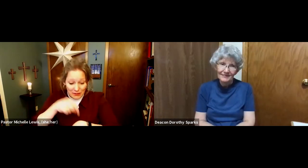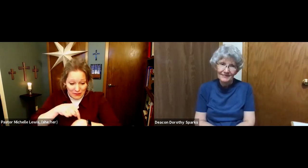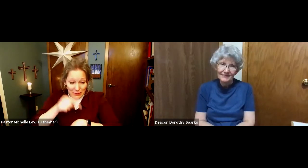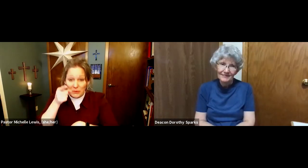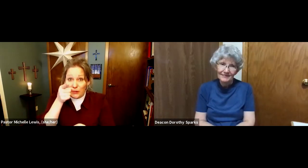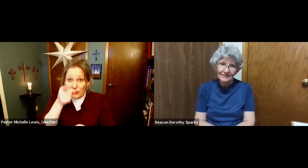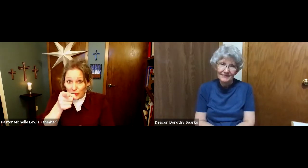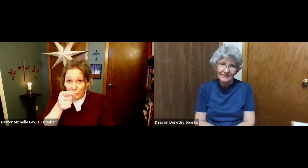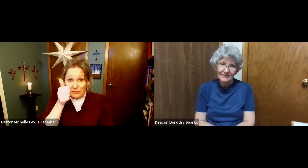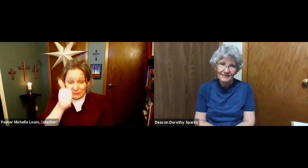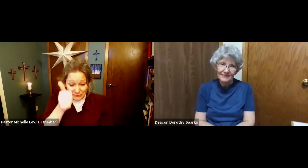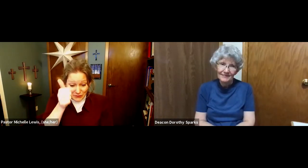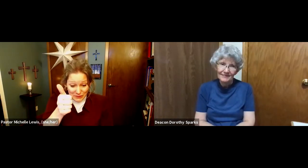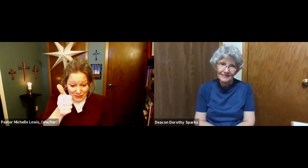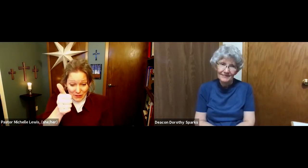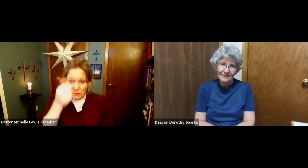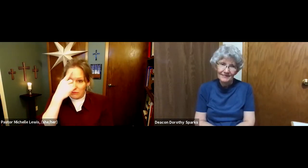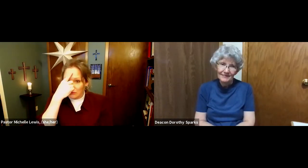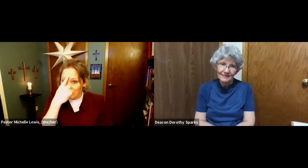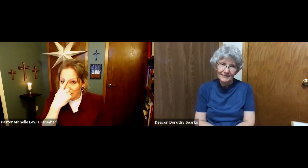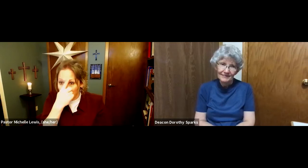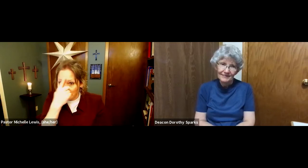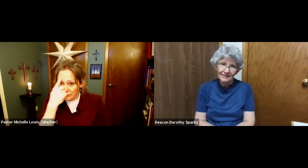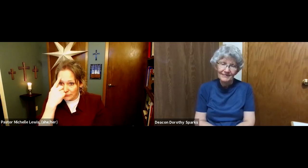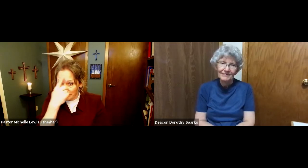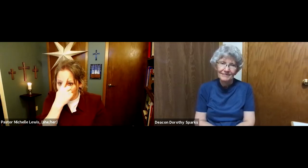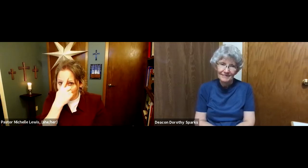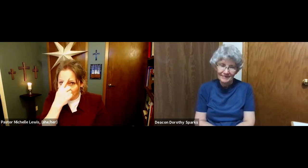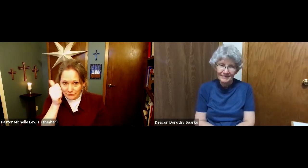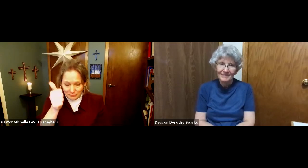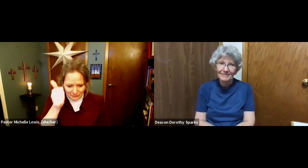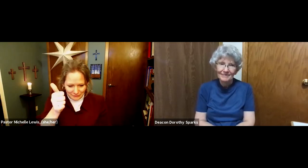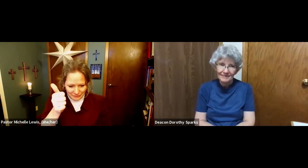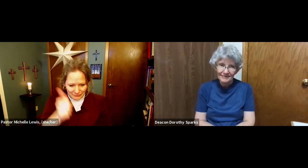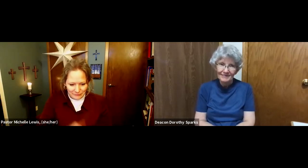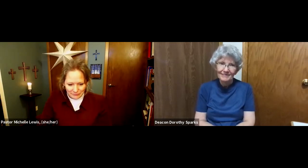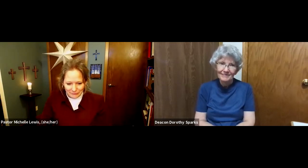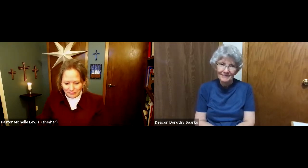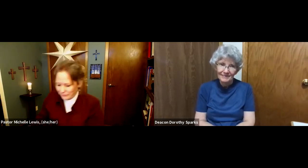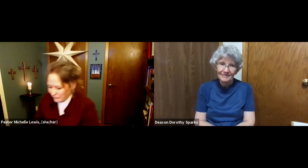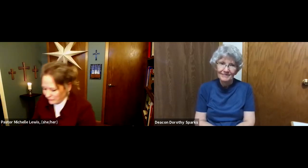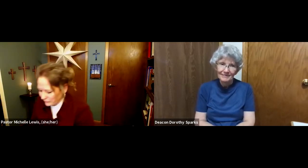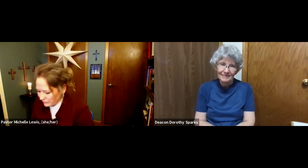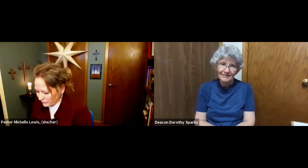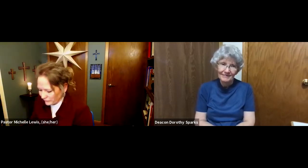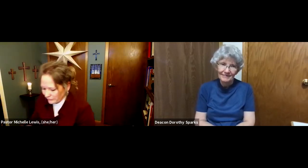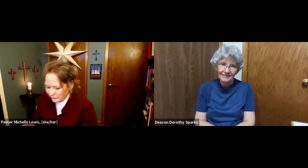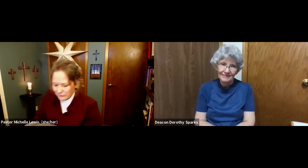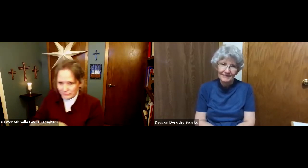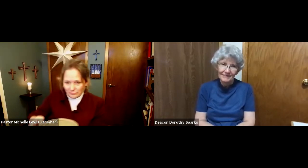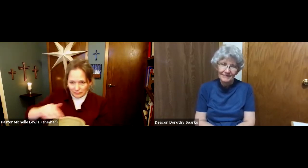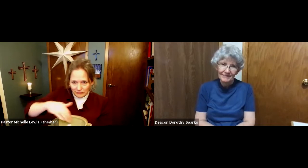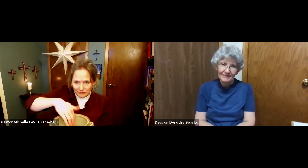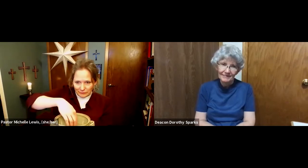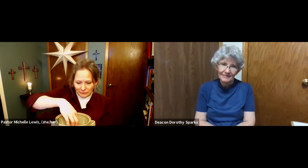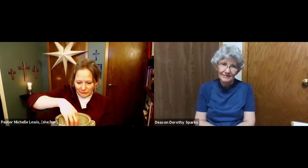And we will do this together. As I do it here on screen, I want you to also do it, where you make the sign